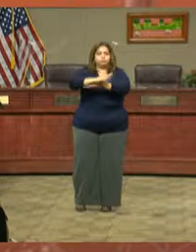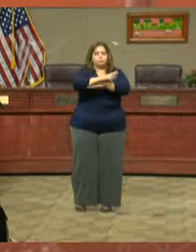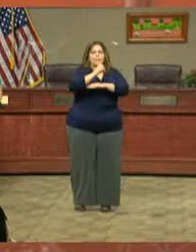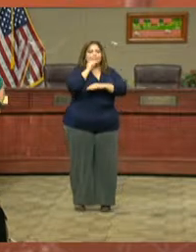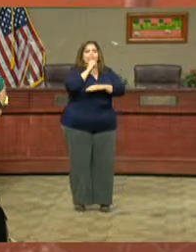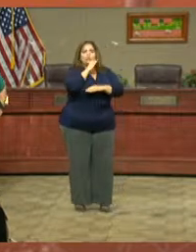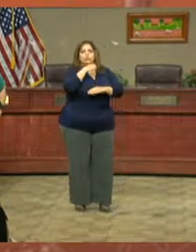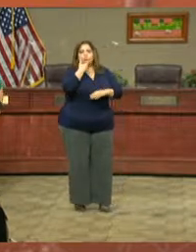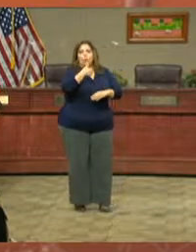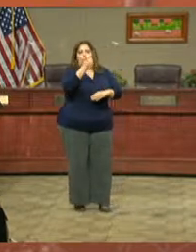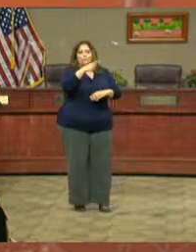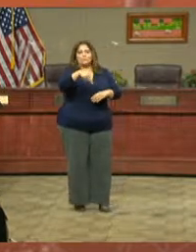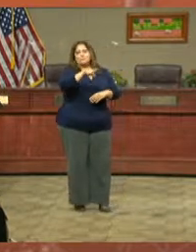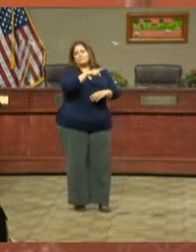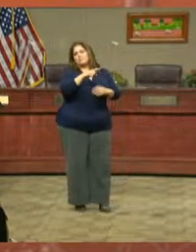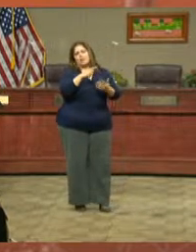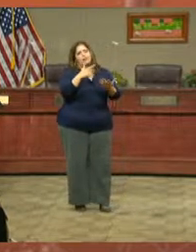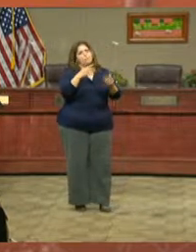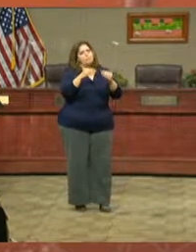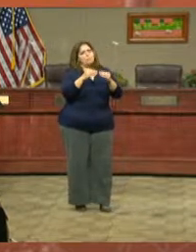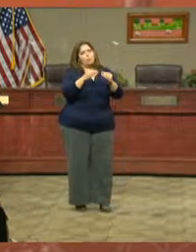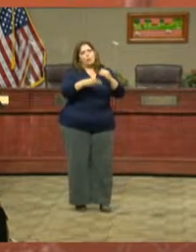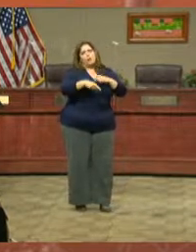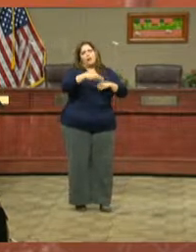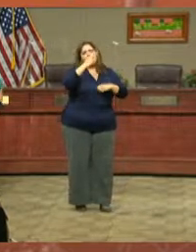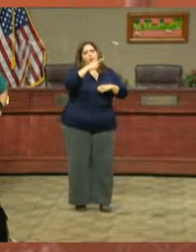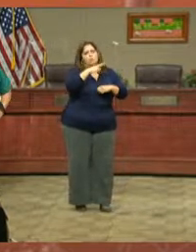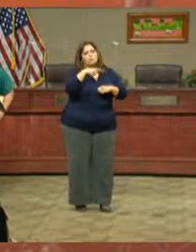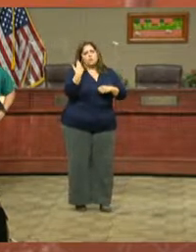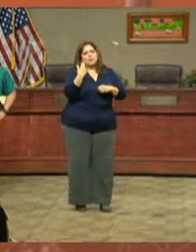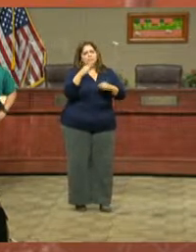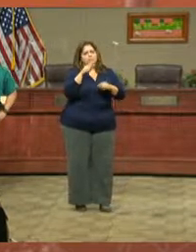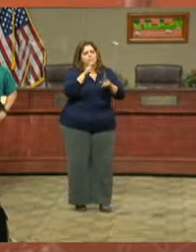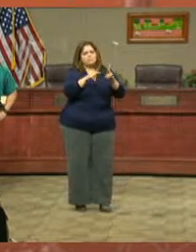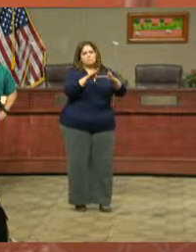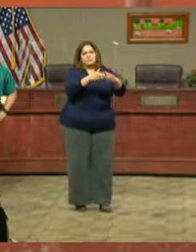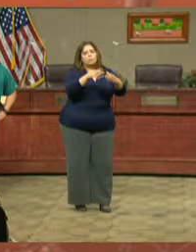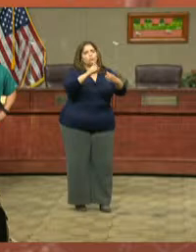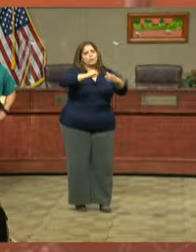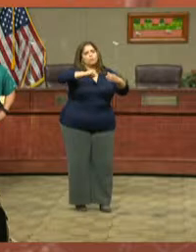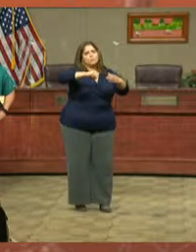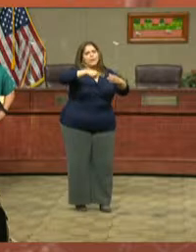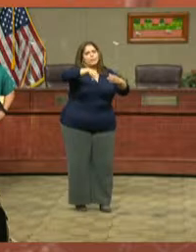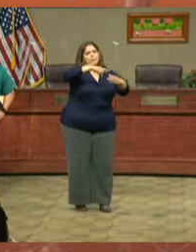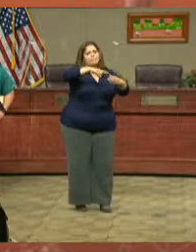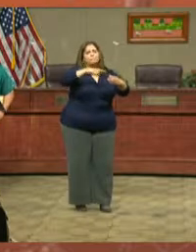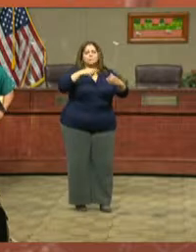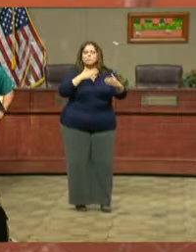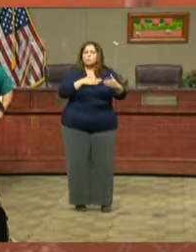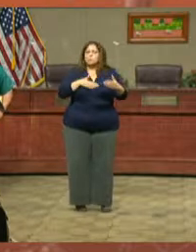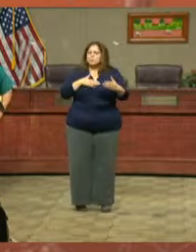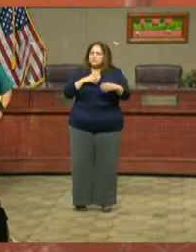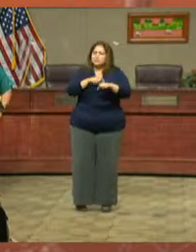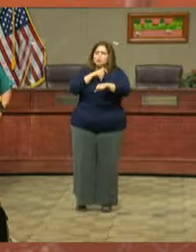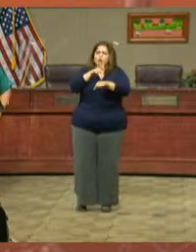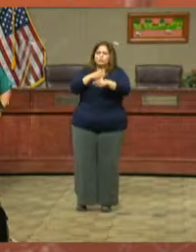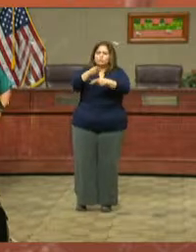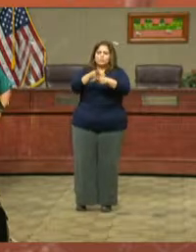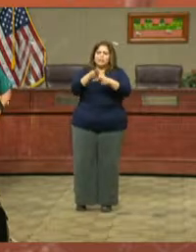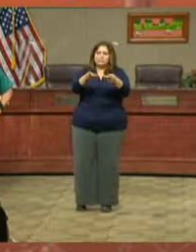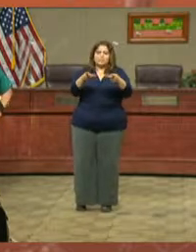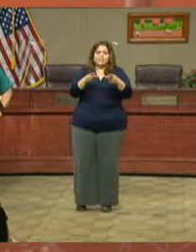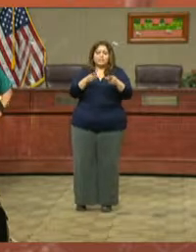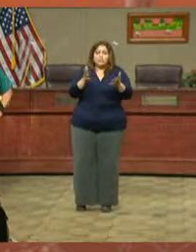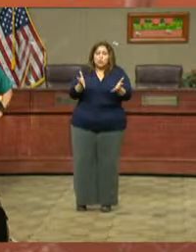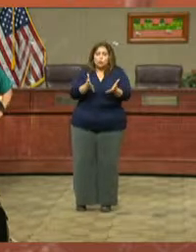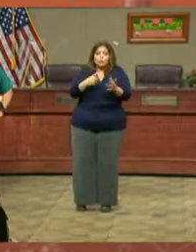protect them even more. So employers of long-term care facilities, please encourage, and if you can,